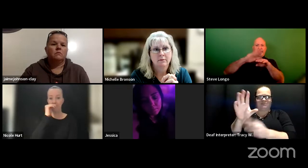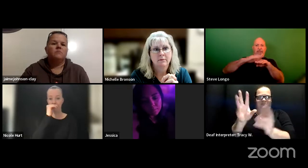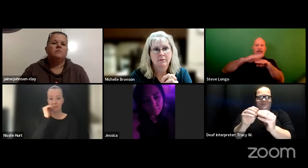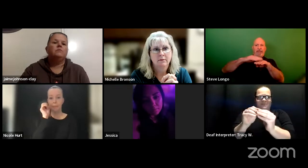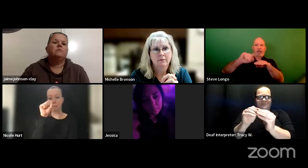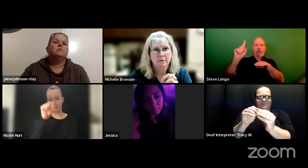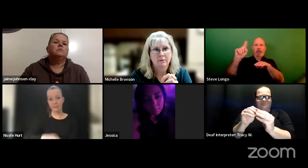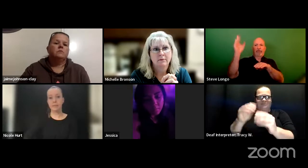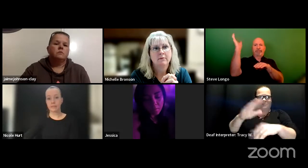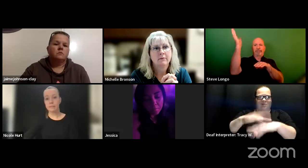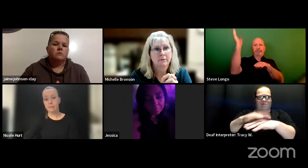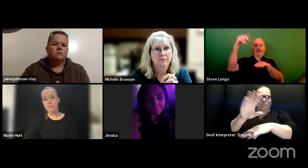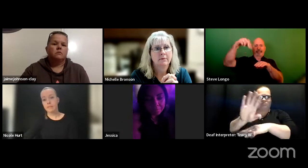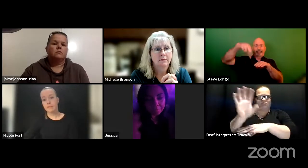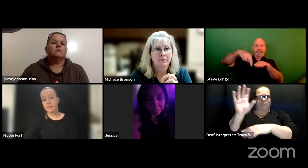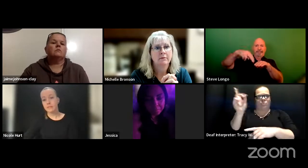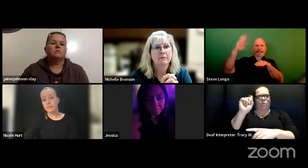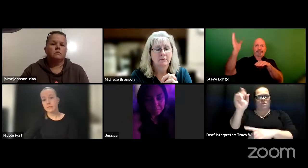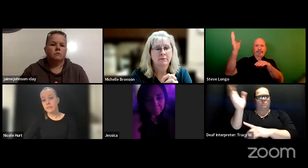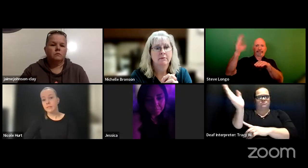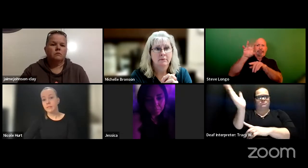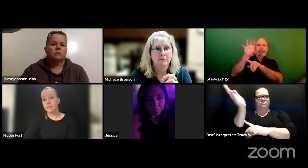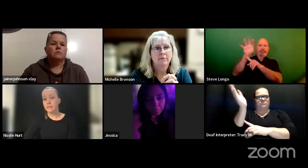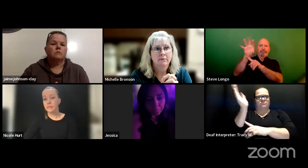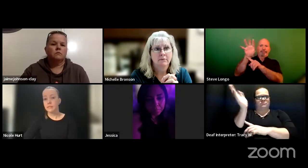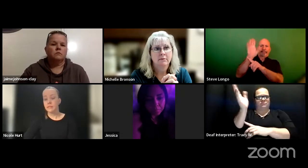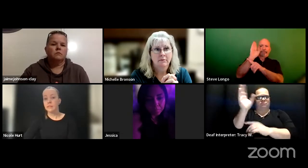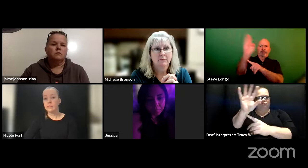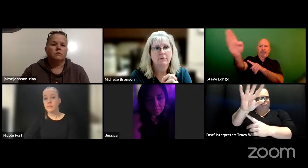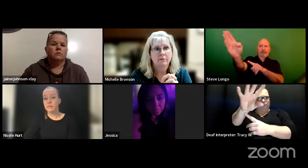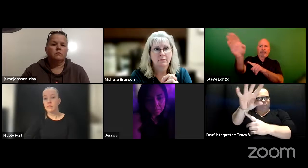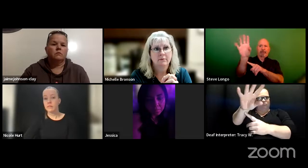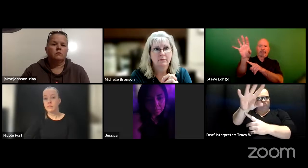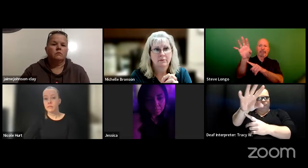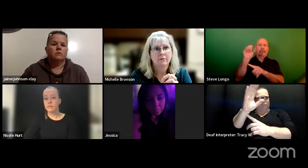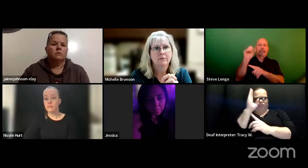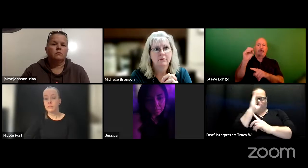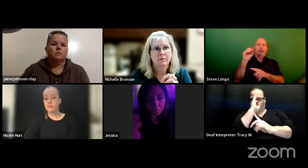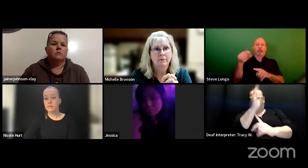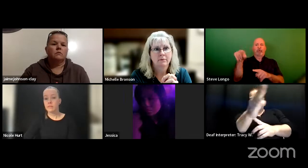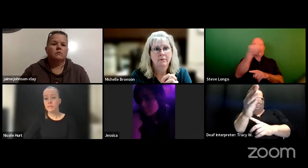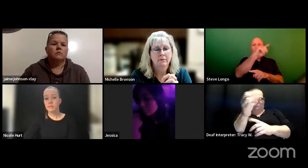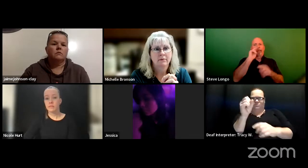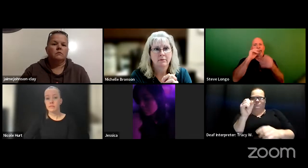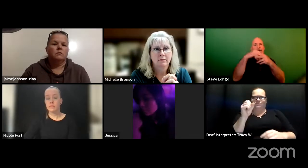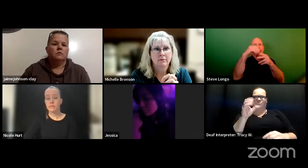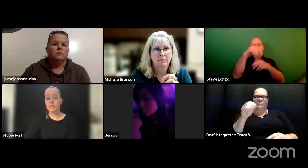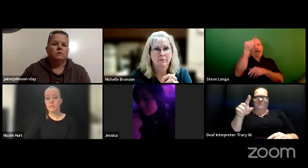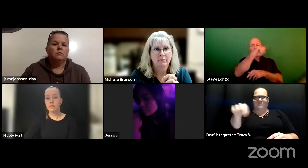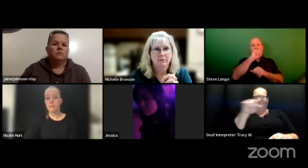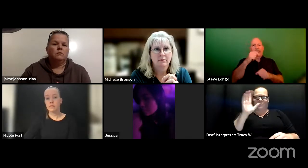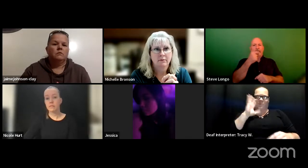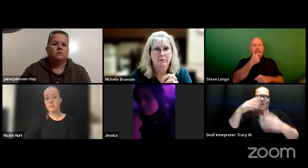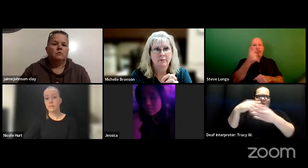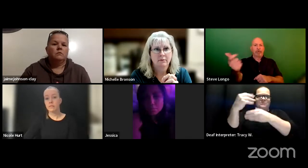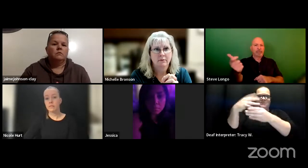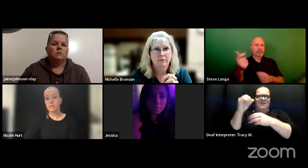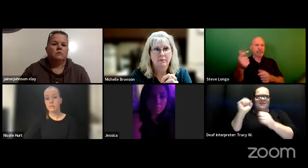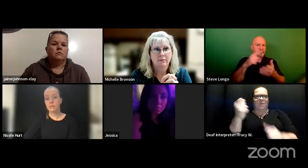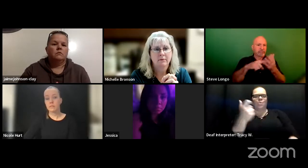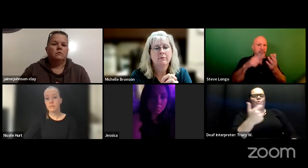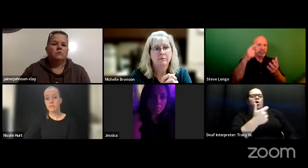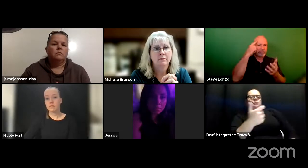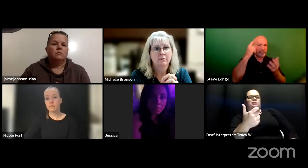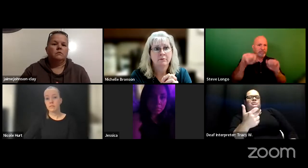at DHHSC, depending on the setup, I believe we could set up camera and make that